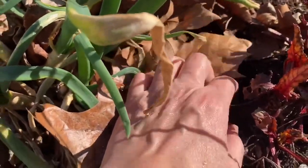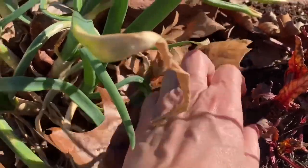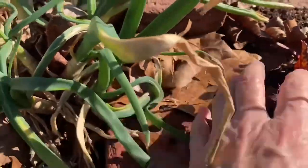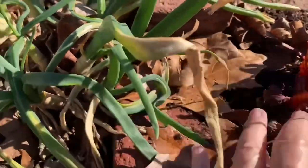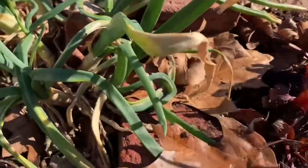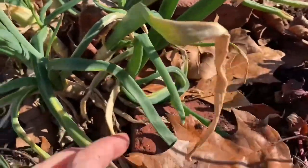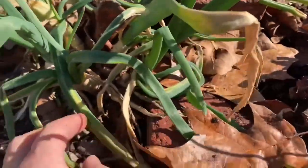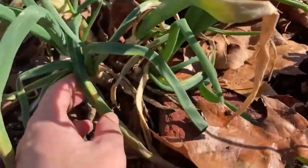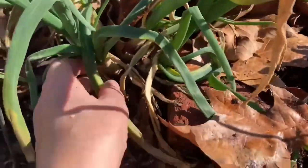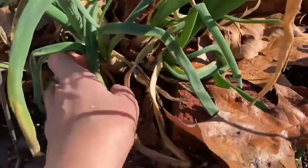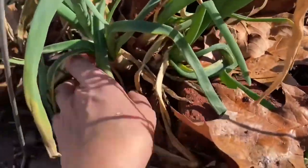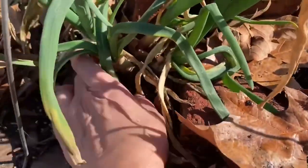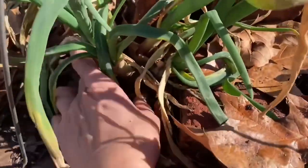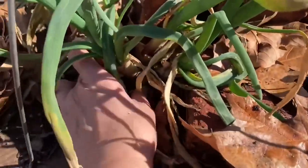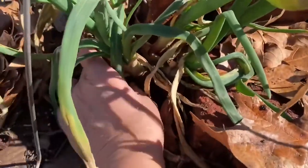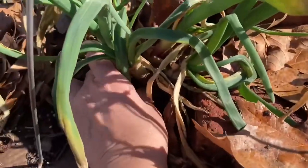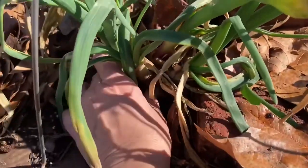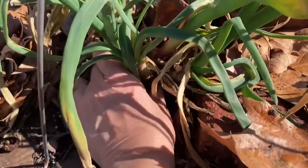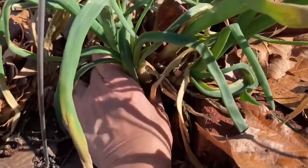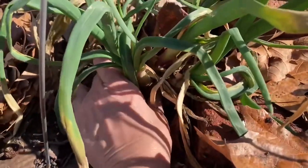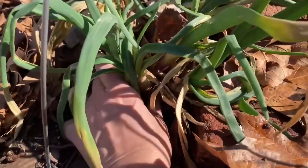So are the beets.